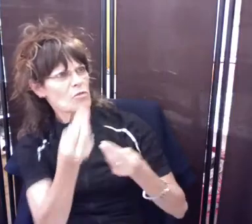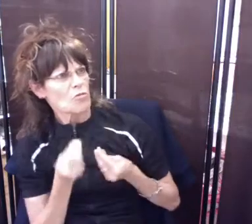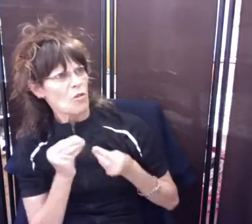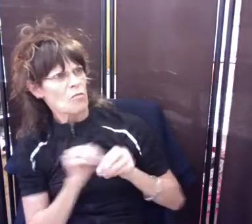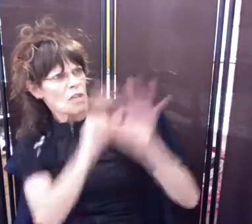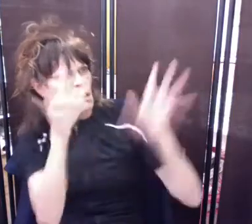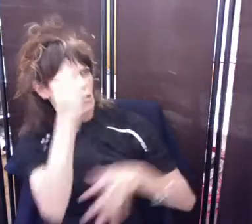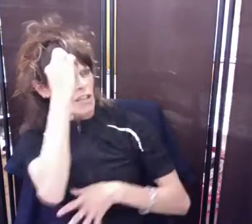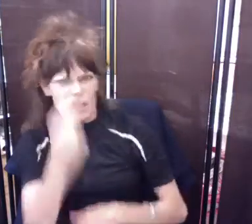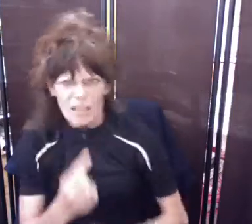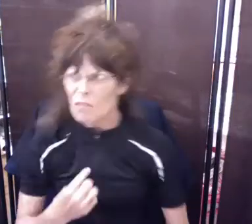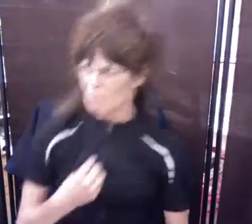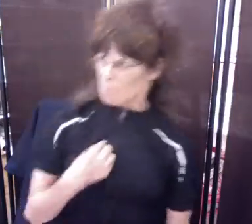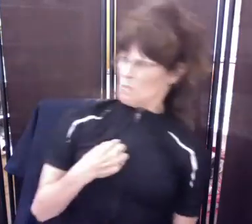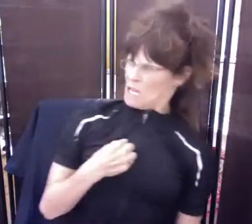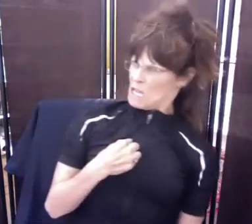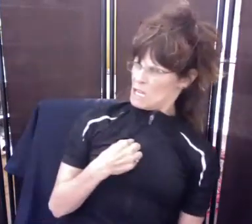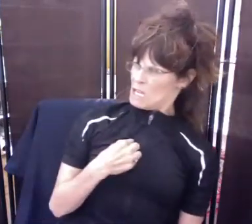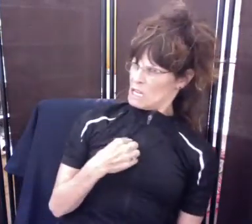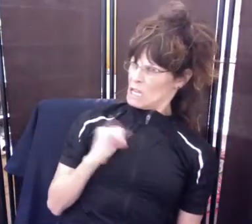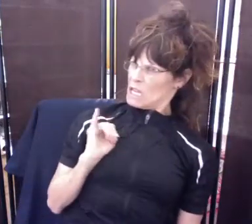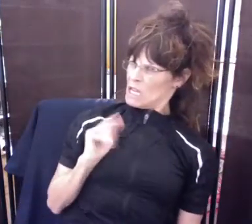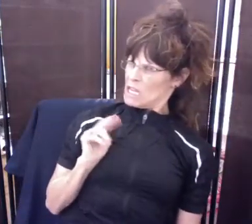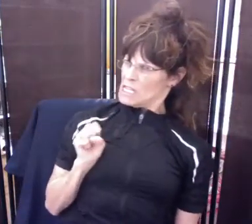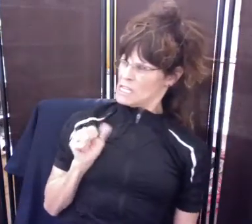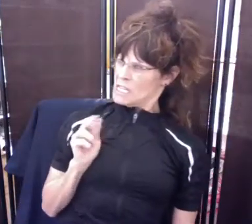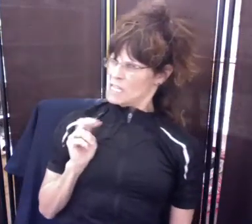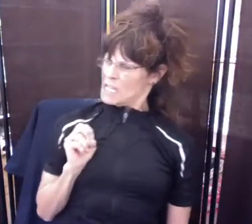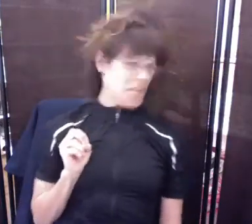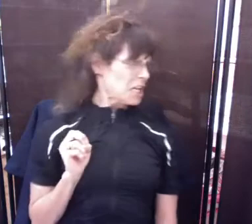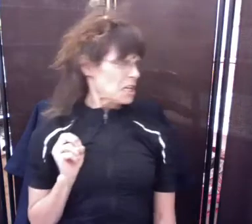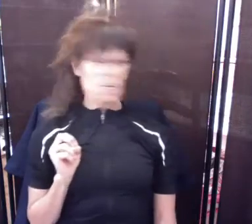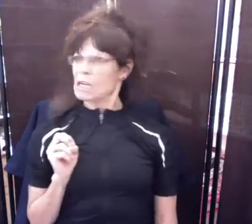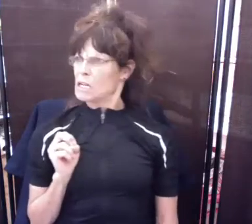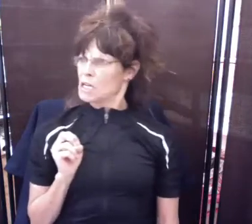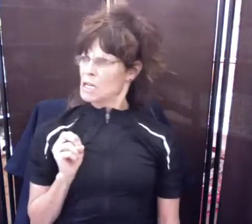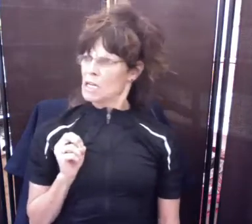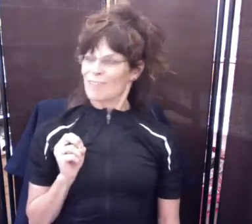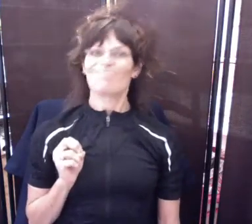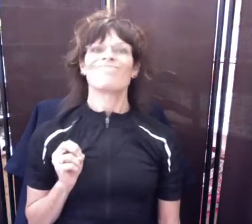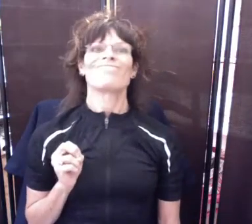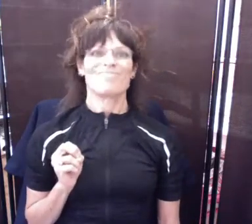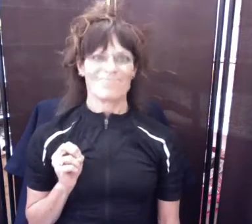I'm insane? Well, where it concerns alcohol, I